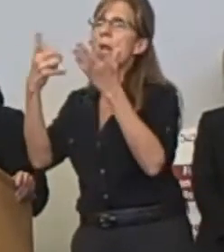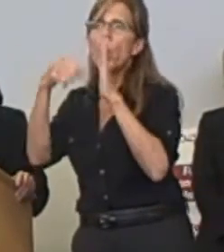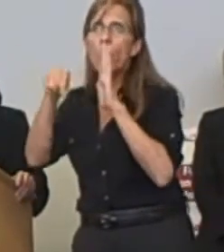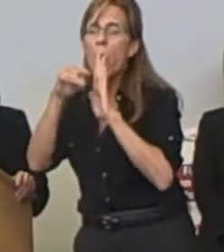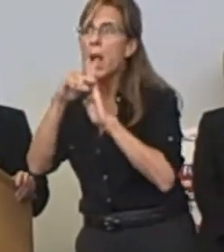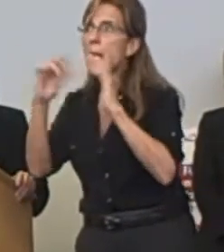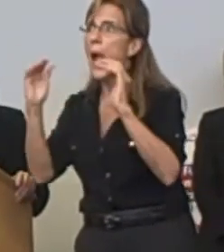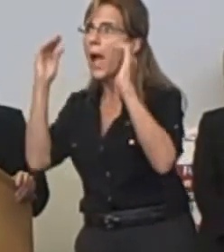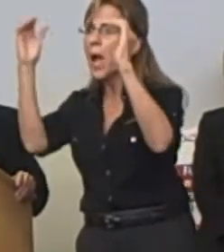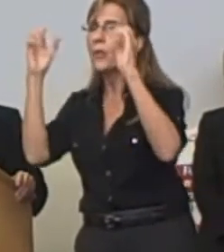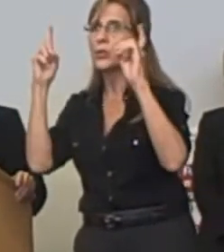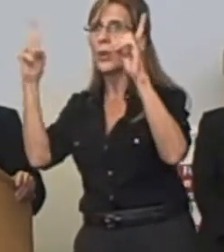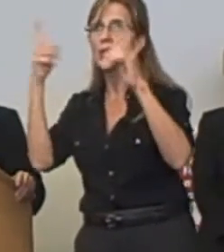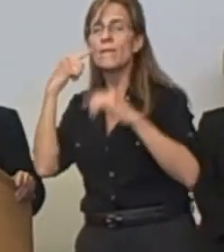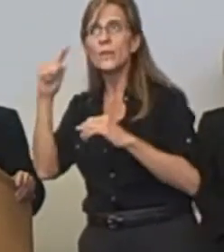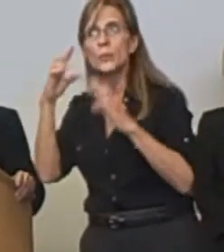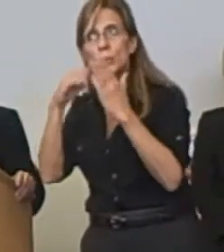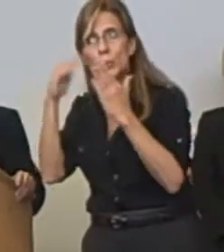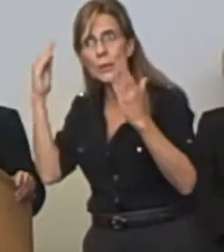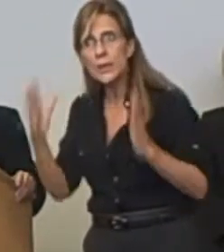education for our students.